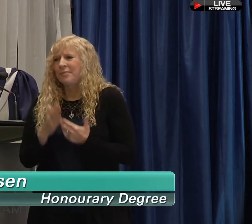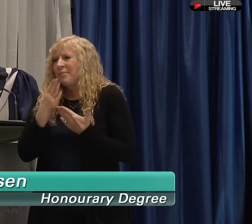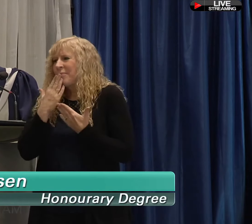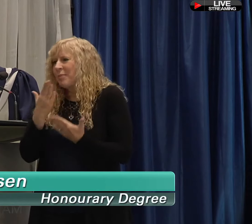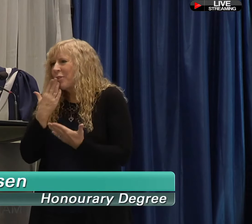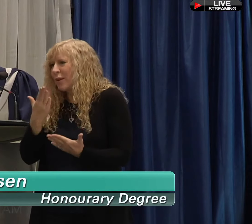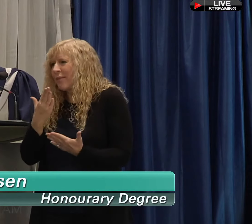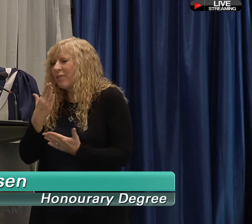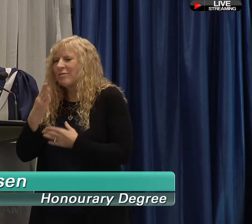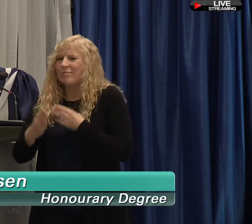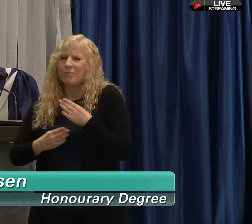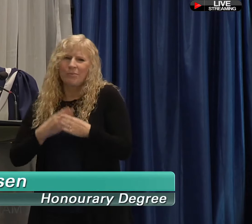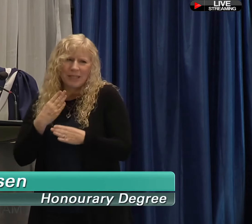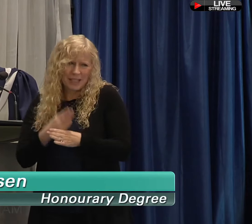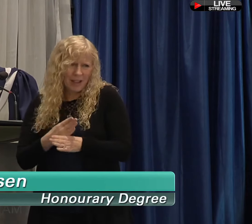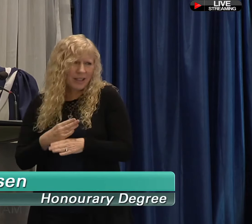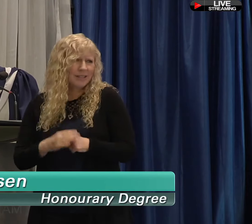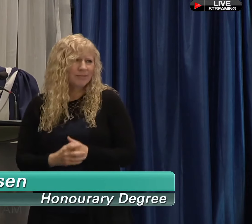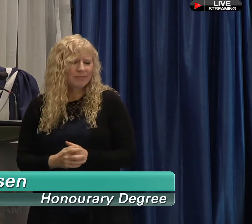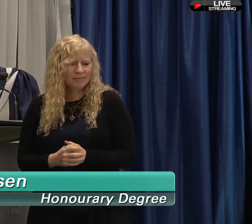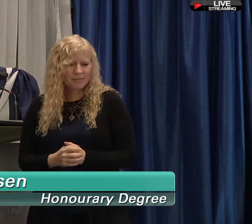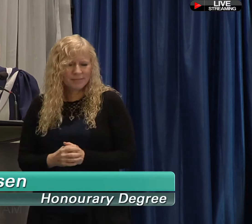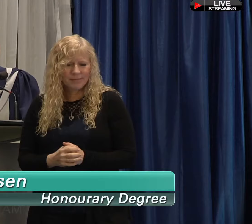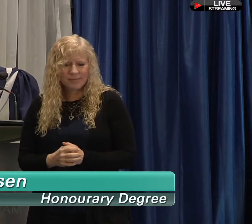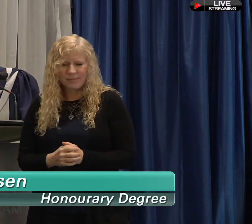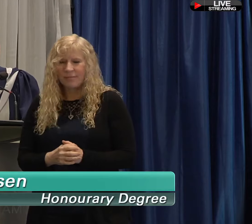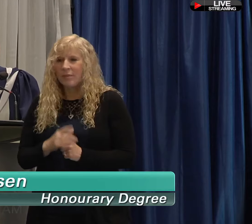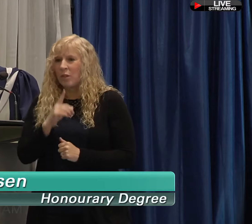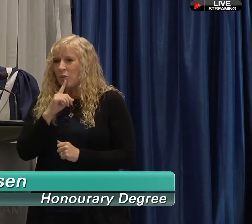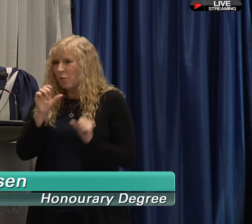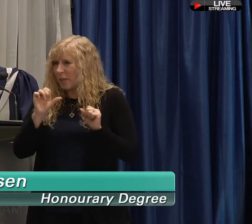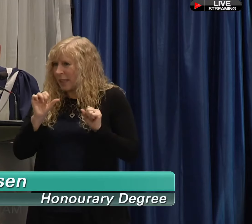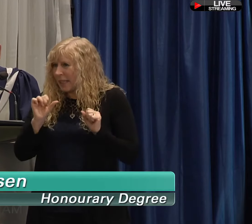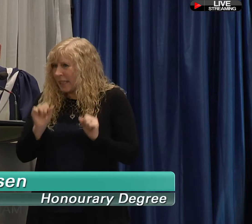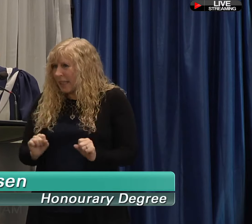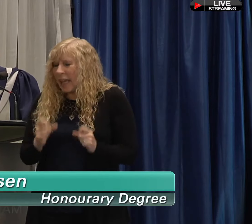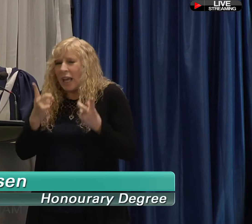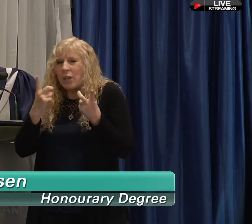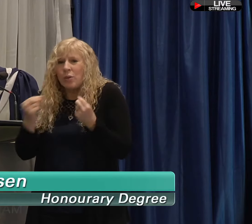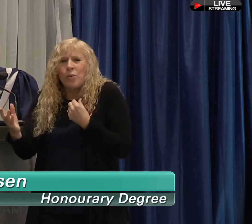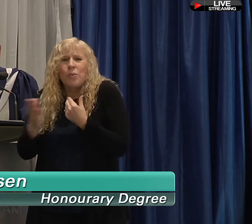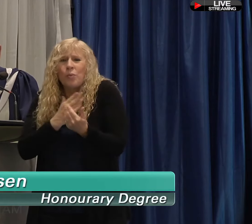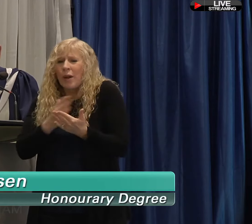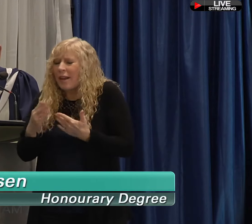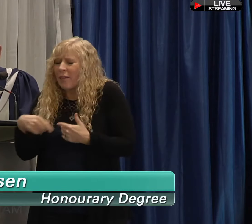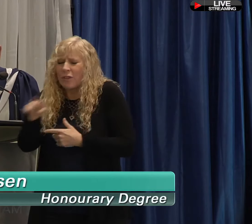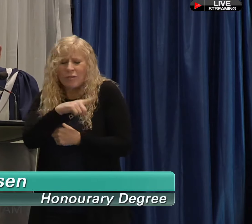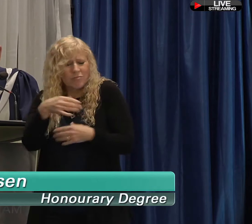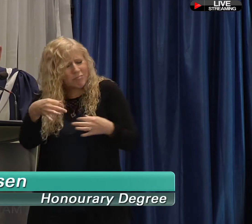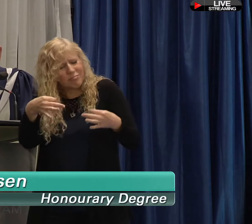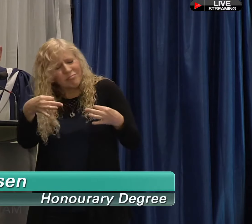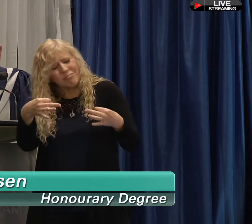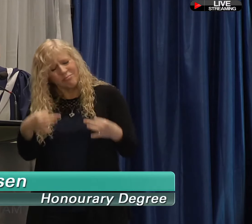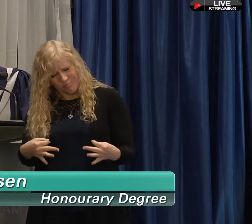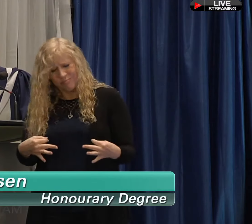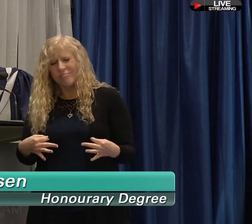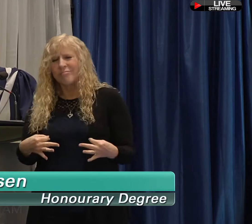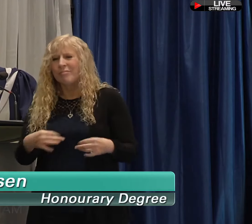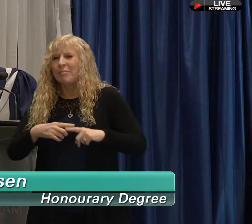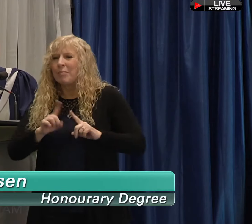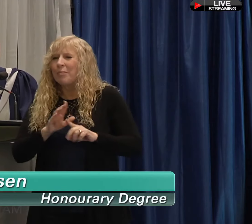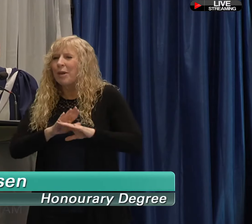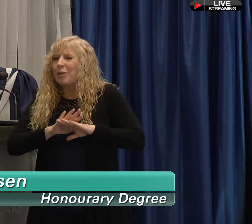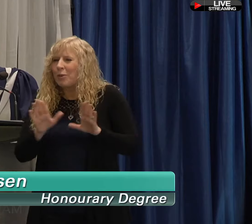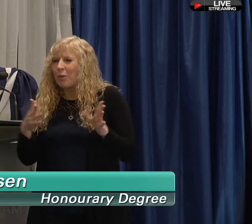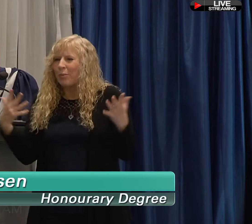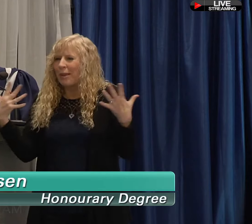be kind. You truly can achieve whatever you set your mind to. But don't be afraid